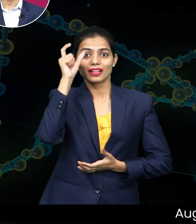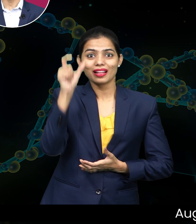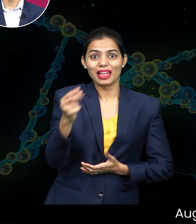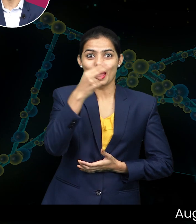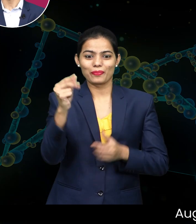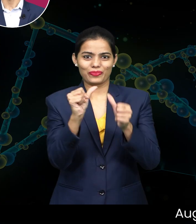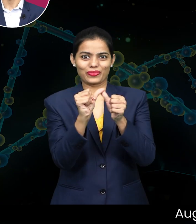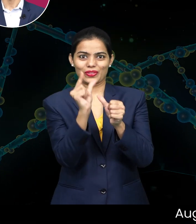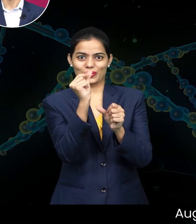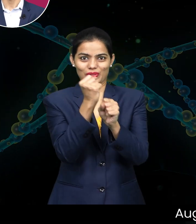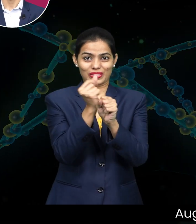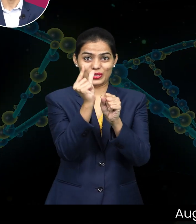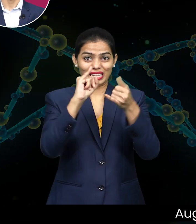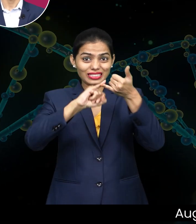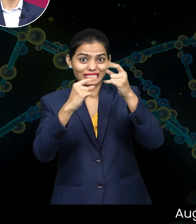August Weismann